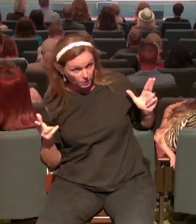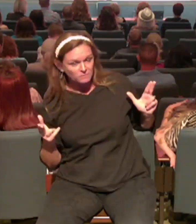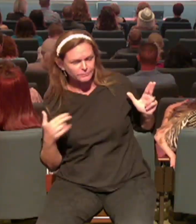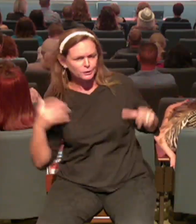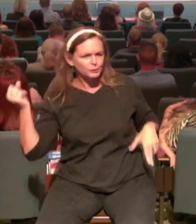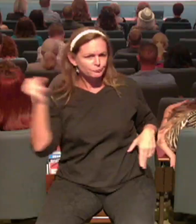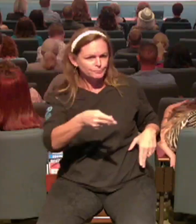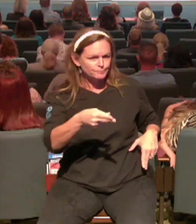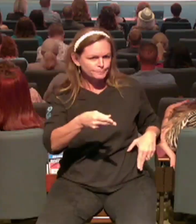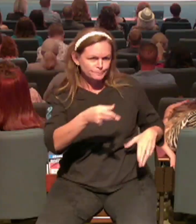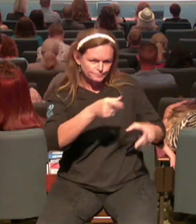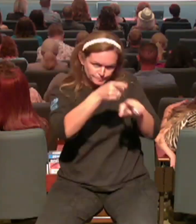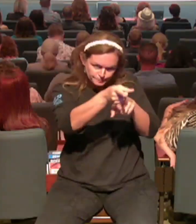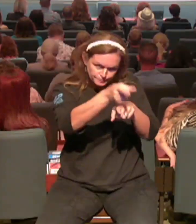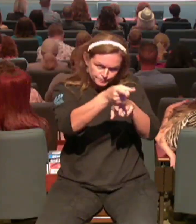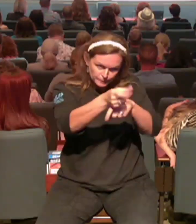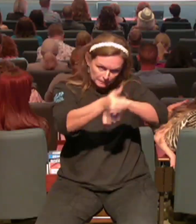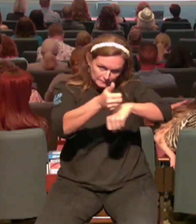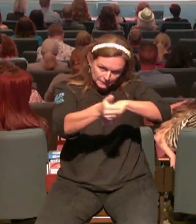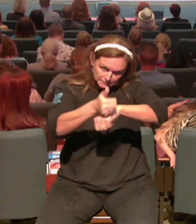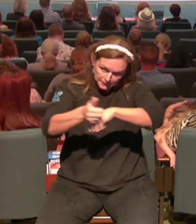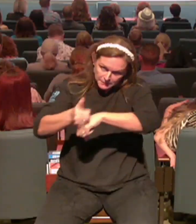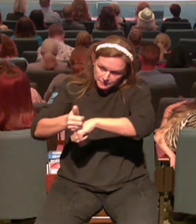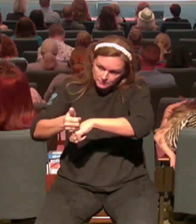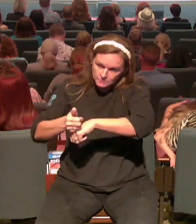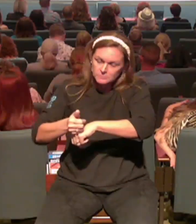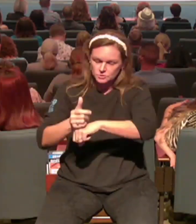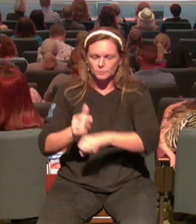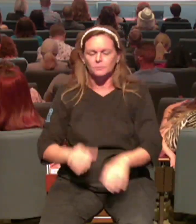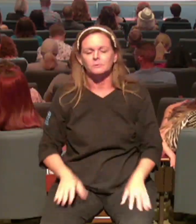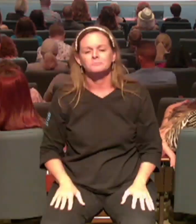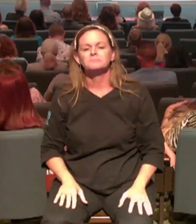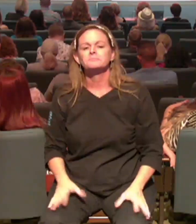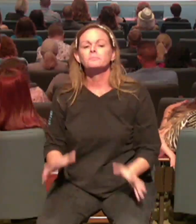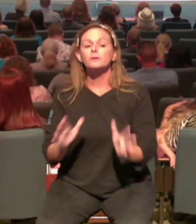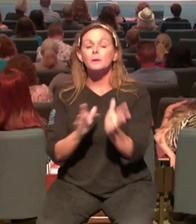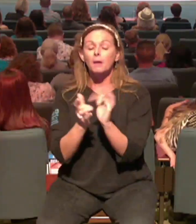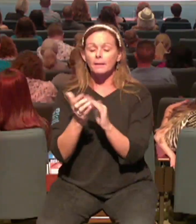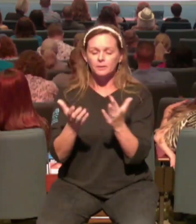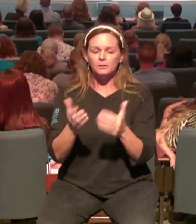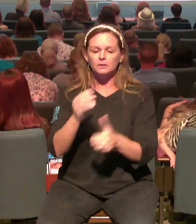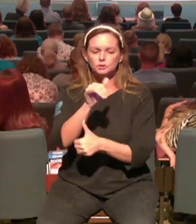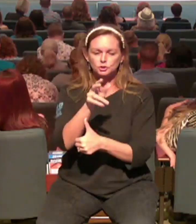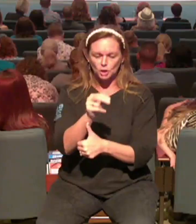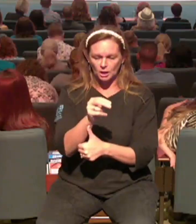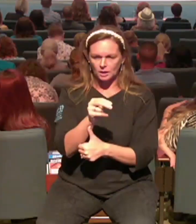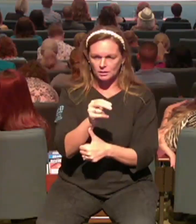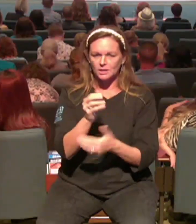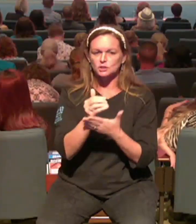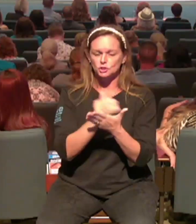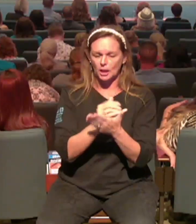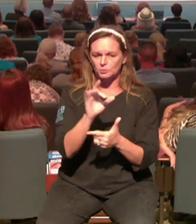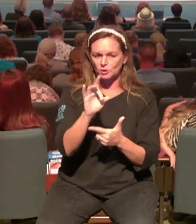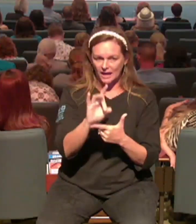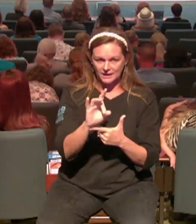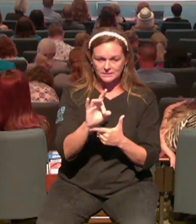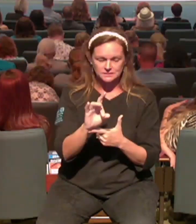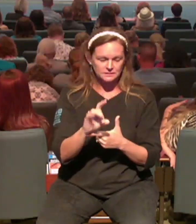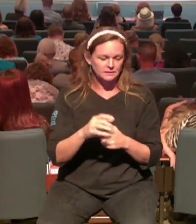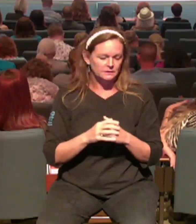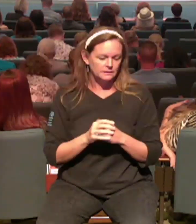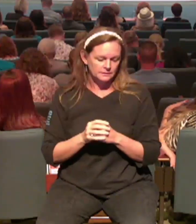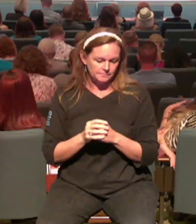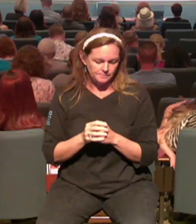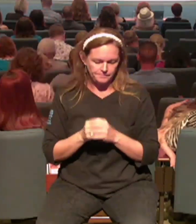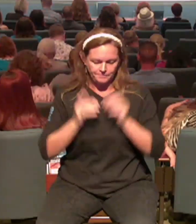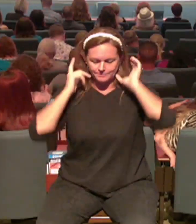and misused quotes of Jesus. So if you have your Bibles, open them up to John chapter 8, and we're going to read just a few verses here at the beginning of